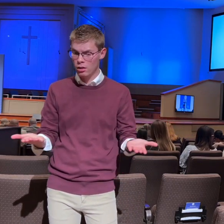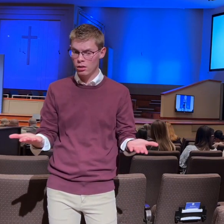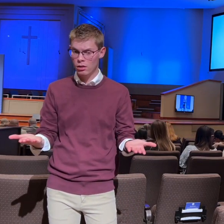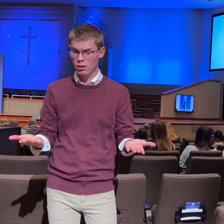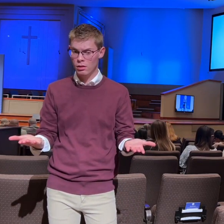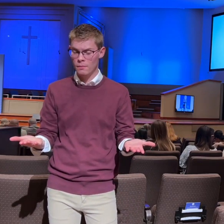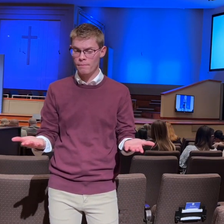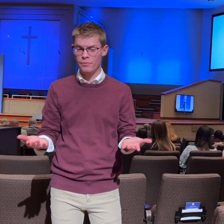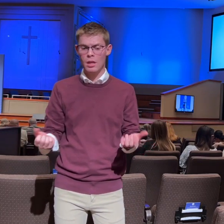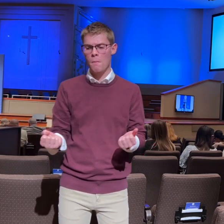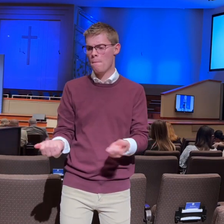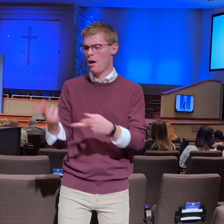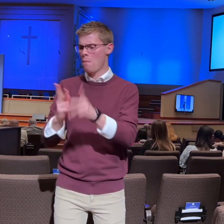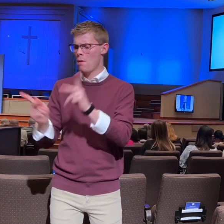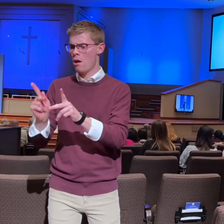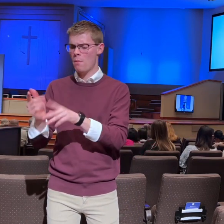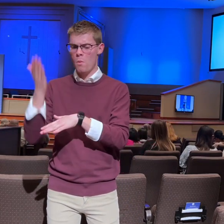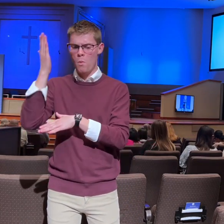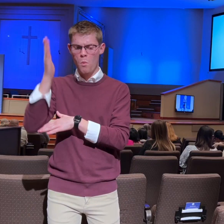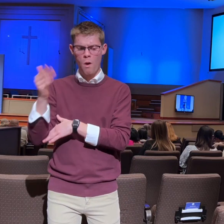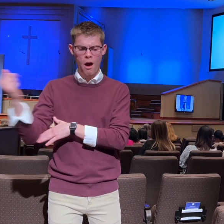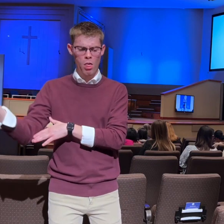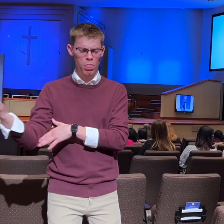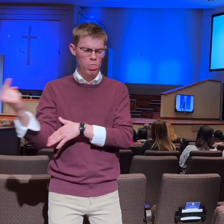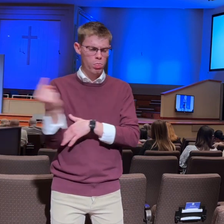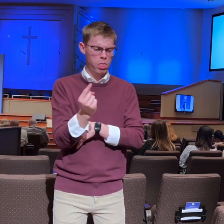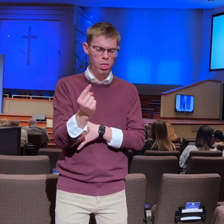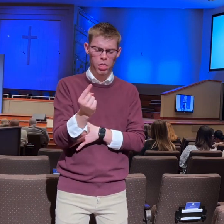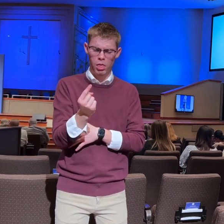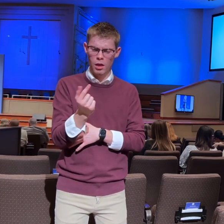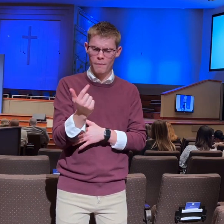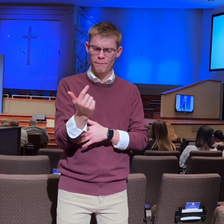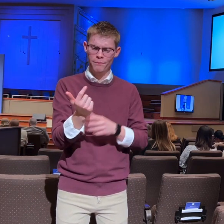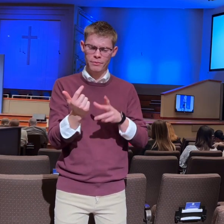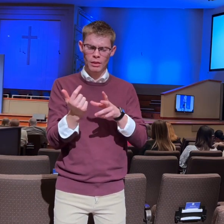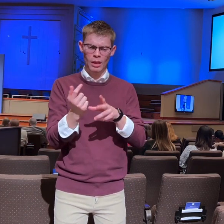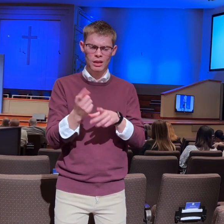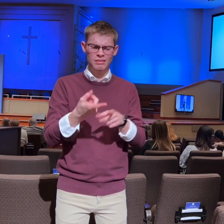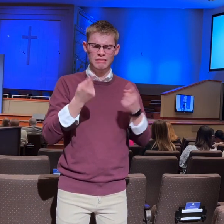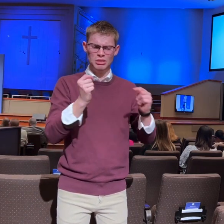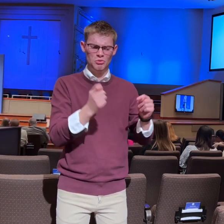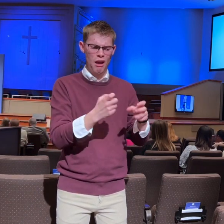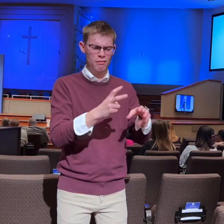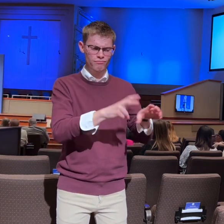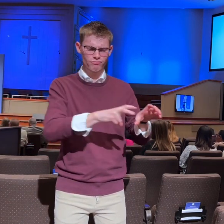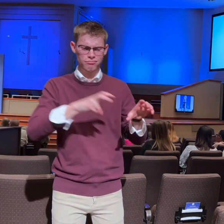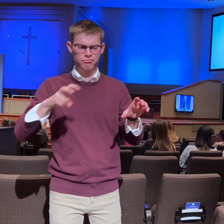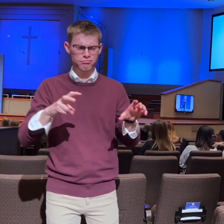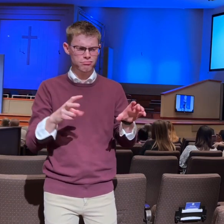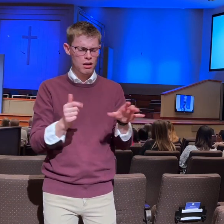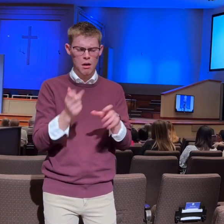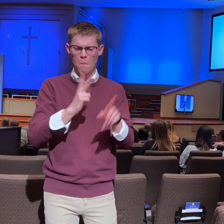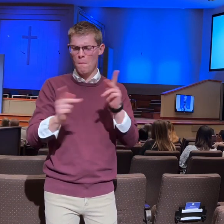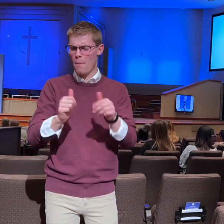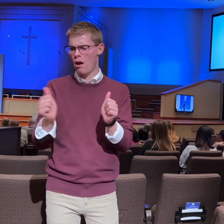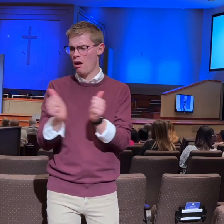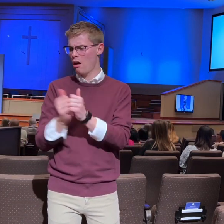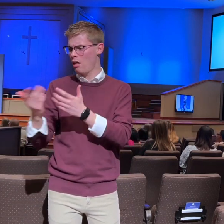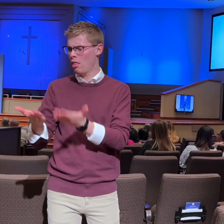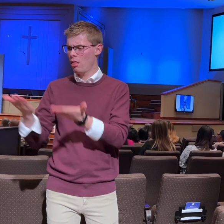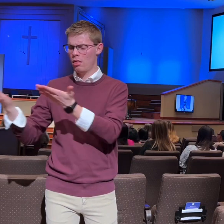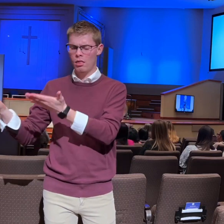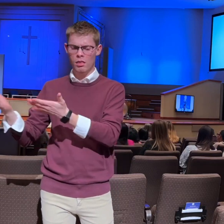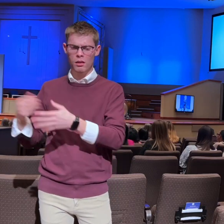speaking perverse things to draw away disciples after them. So, Paul says, listen, I'm warning you